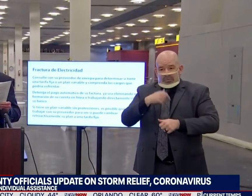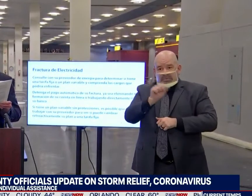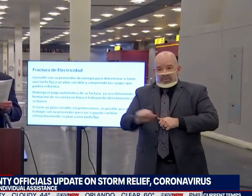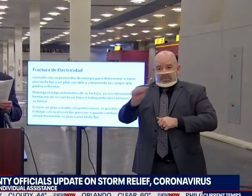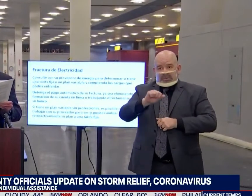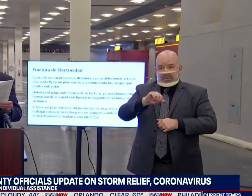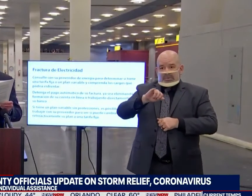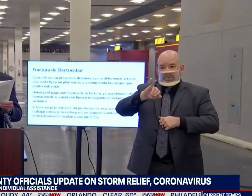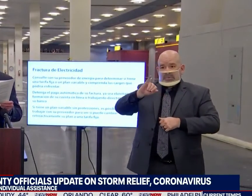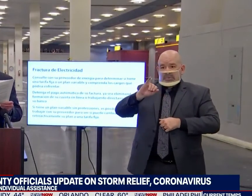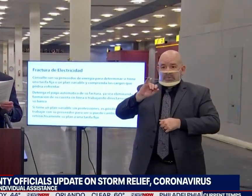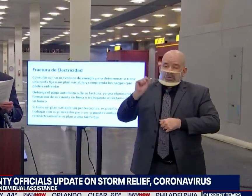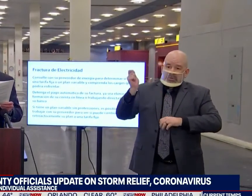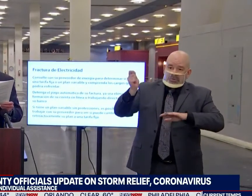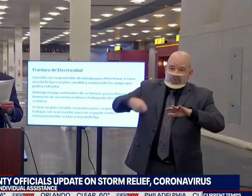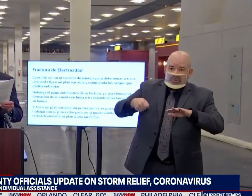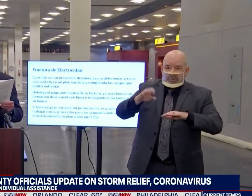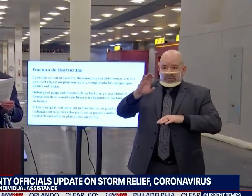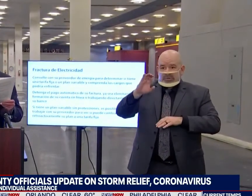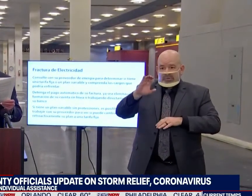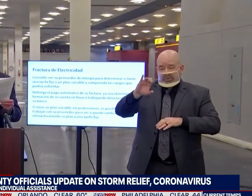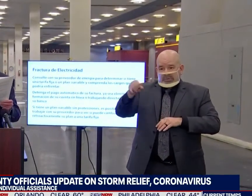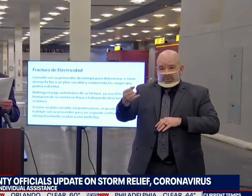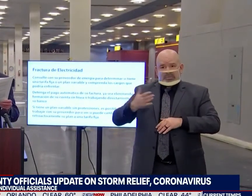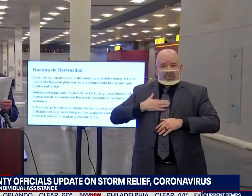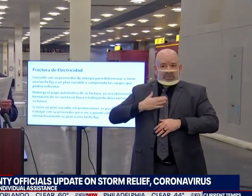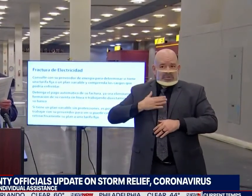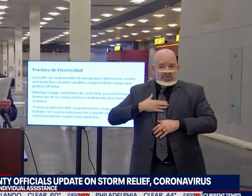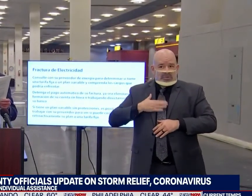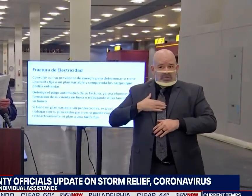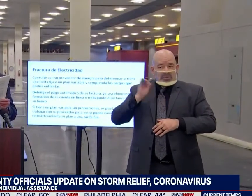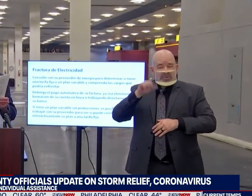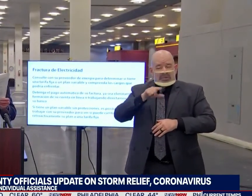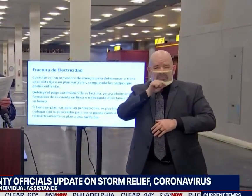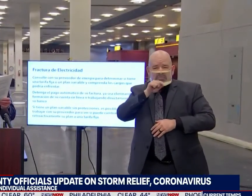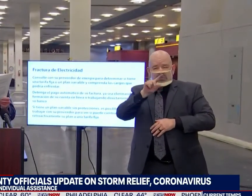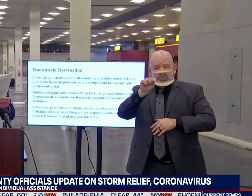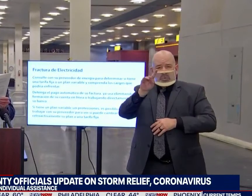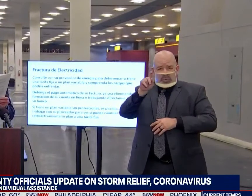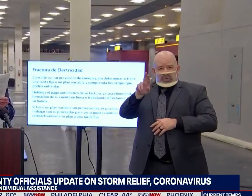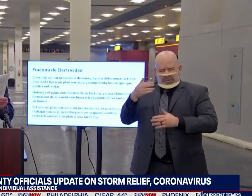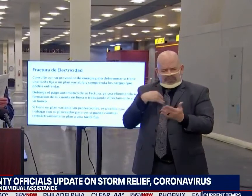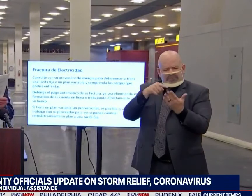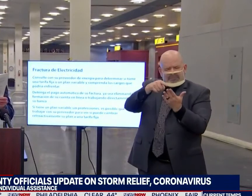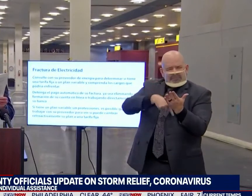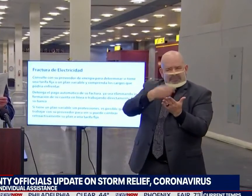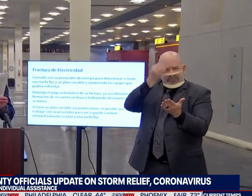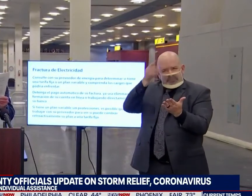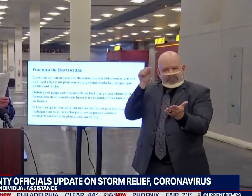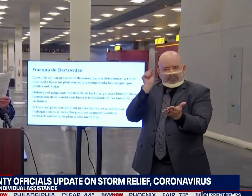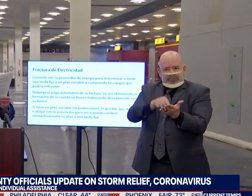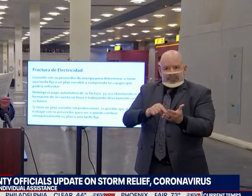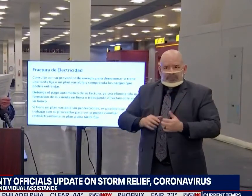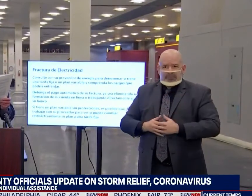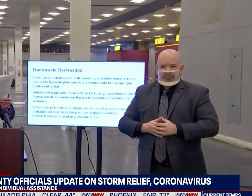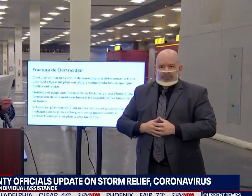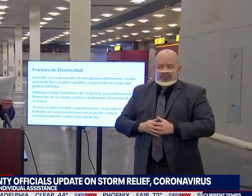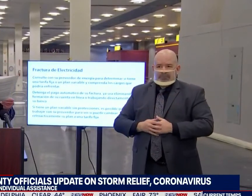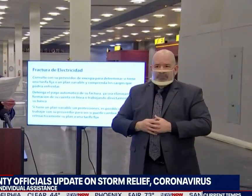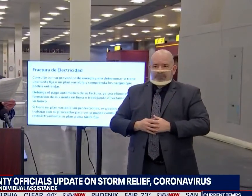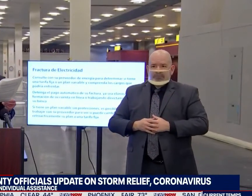you links. Now, there are laws and regulations that require a utility. Now, we're talking about what's going to happen. They're they're